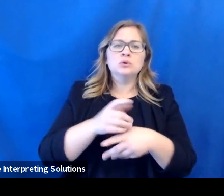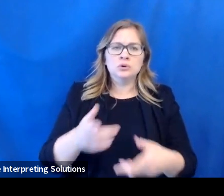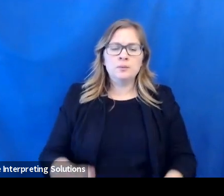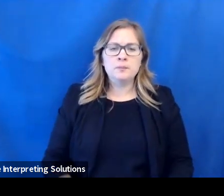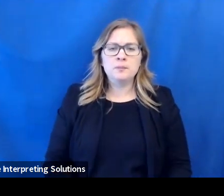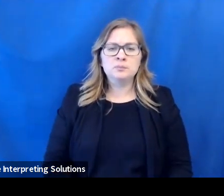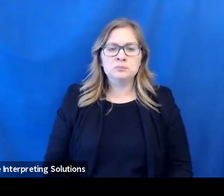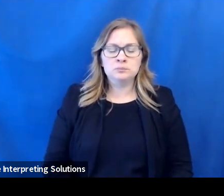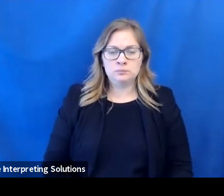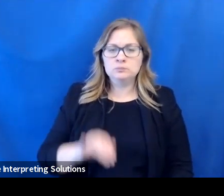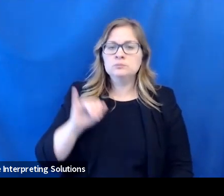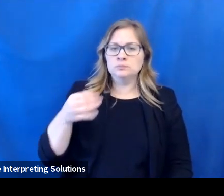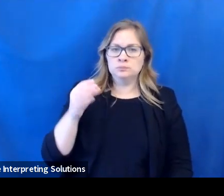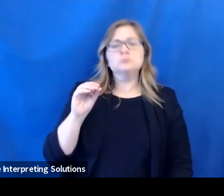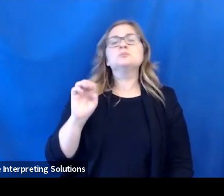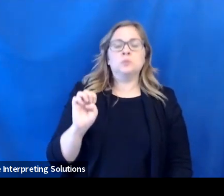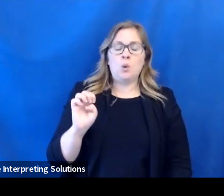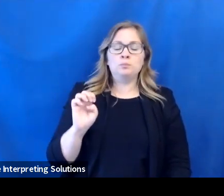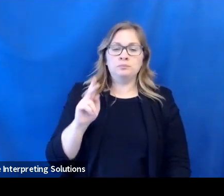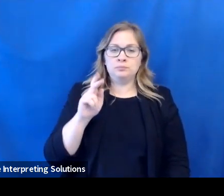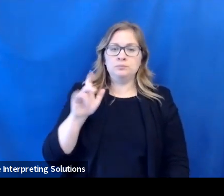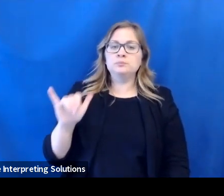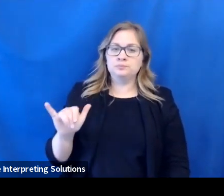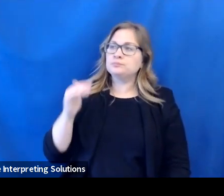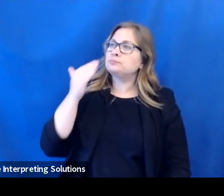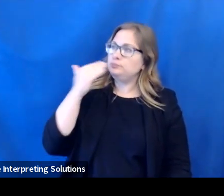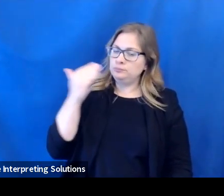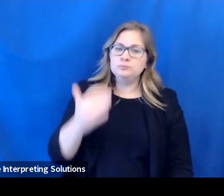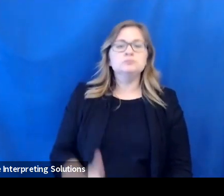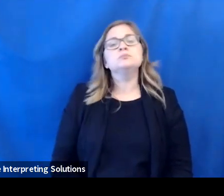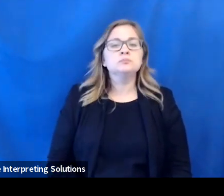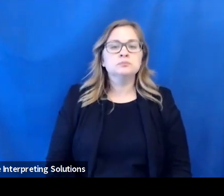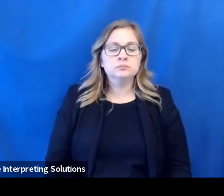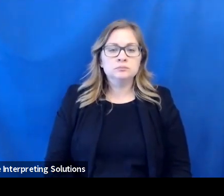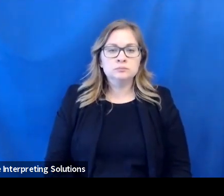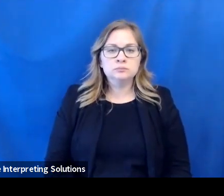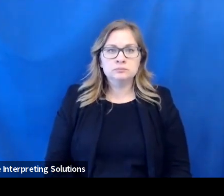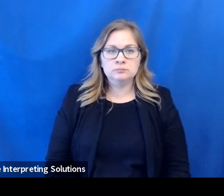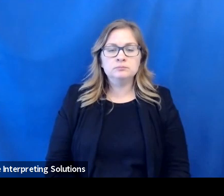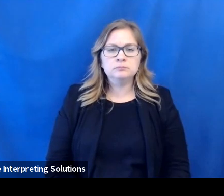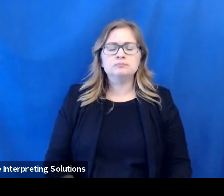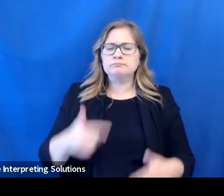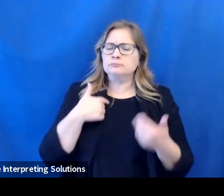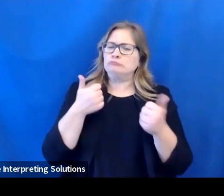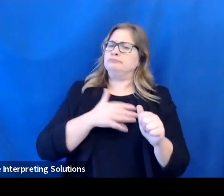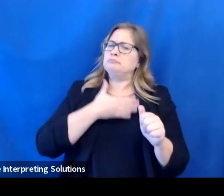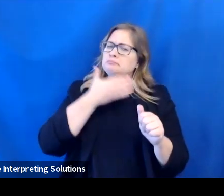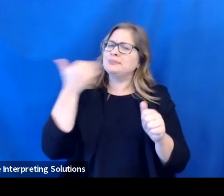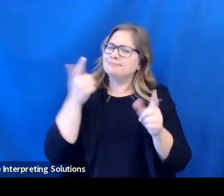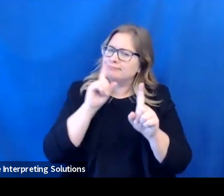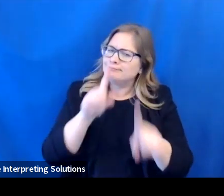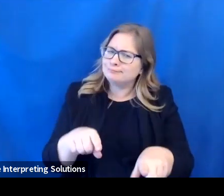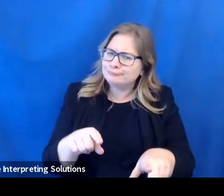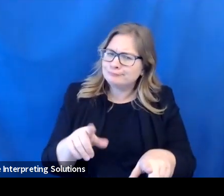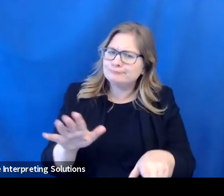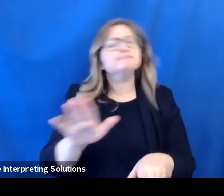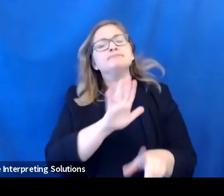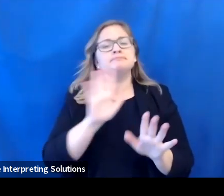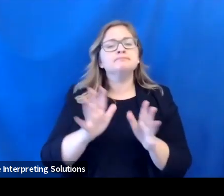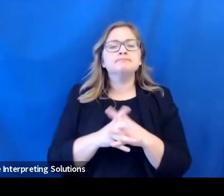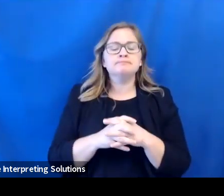the question, Betsy. I'll do my best to answer it generally, and we can get back to you with more specifics. I have